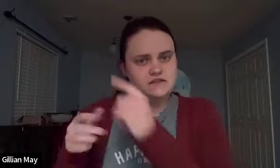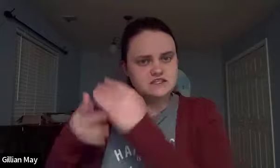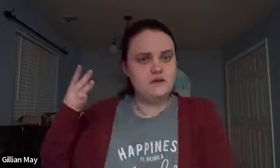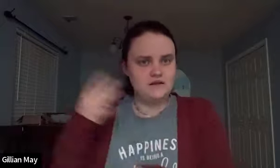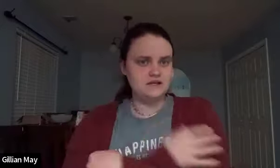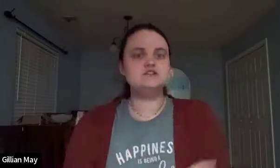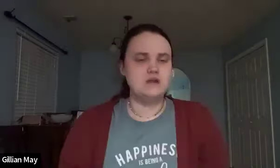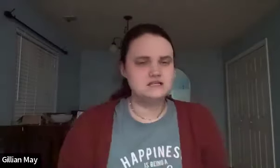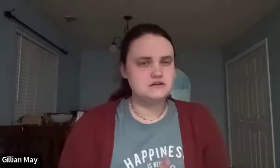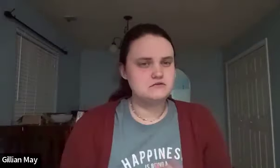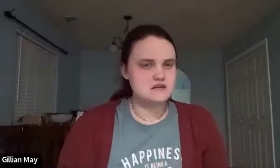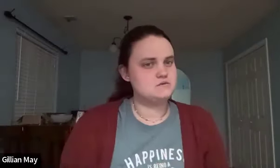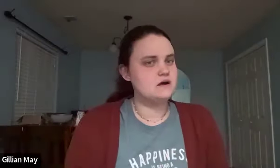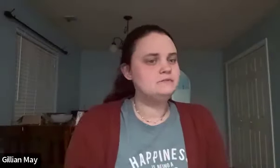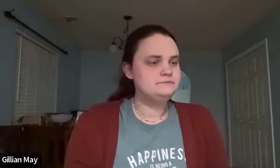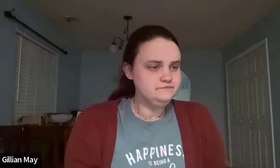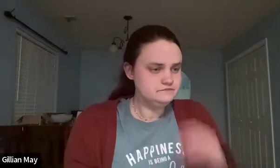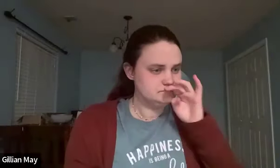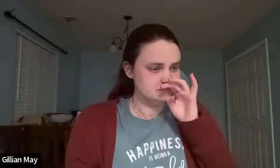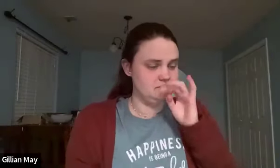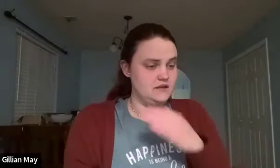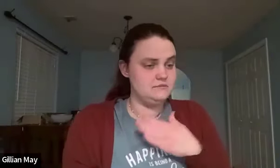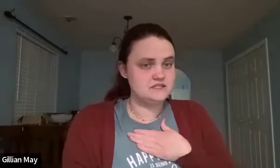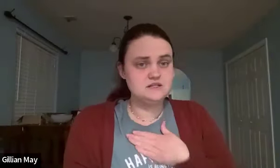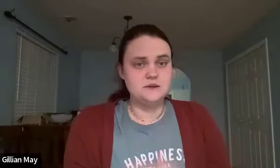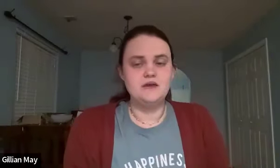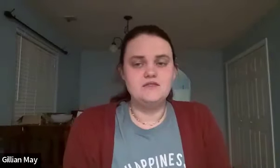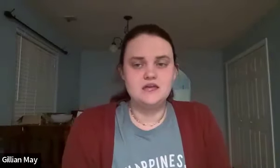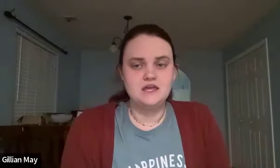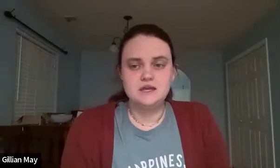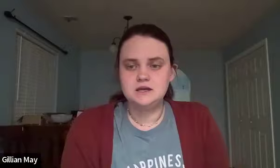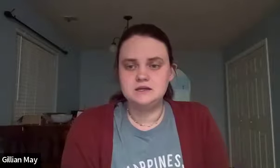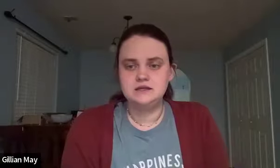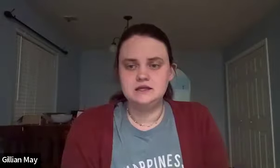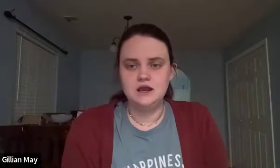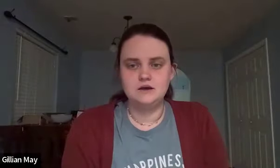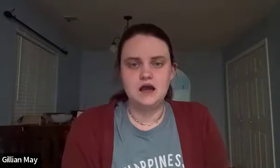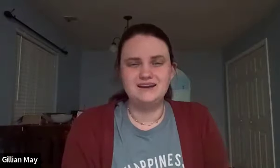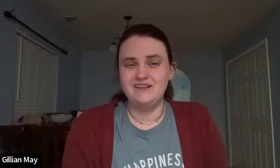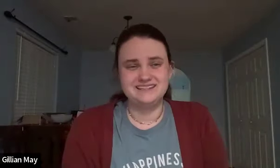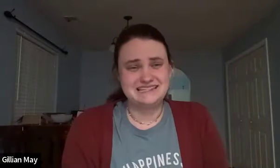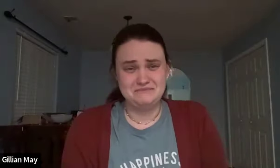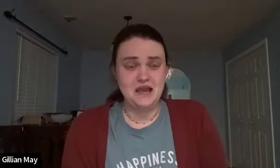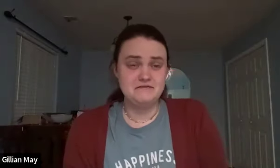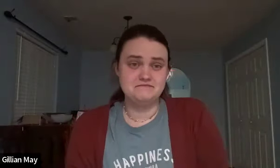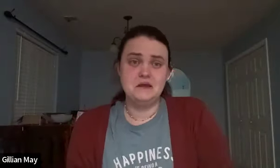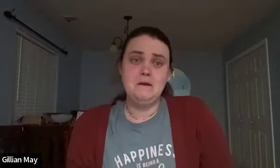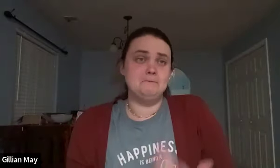that's on that list. So you guys can go through that as well. Excuse me. And then yeah, like I said,